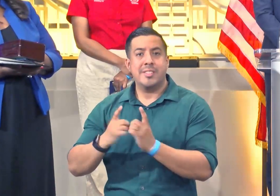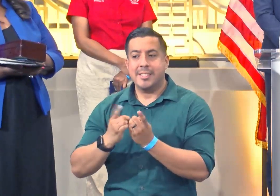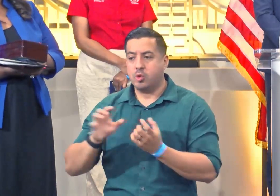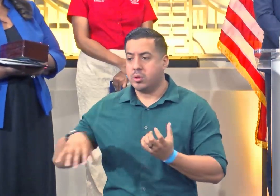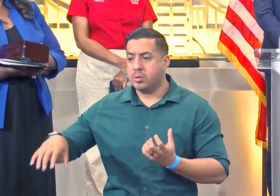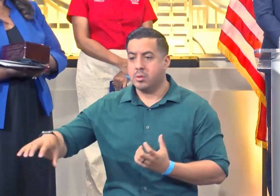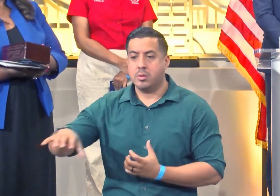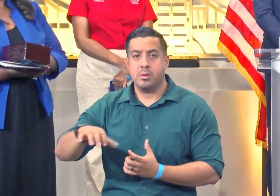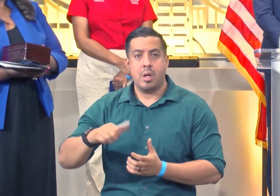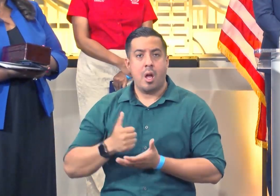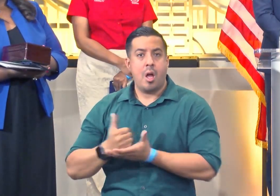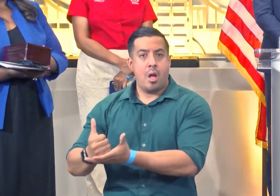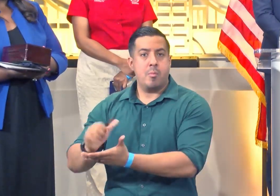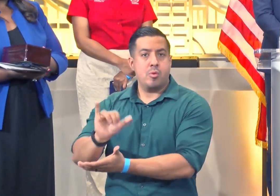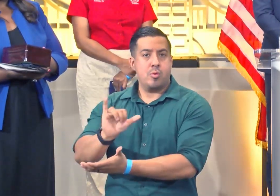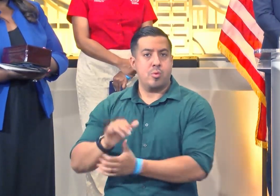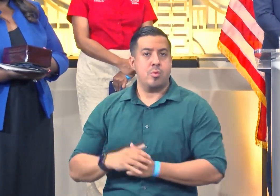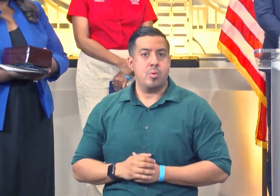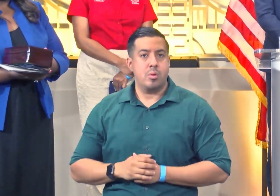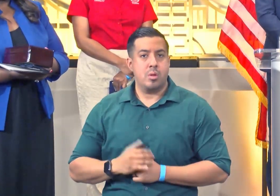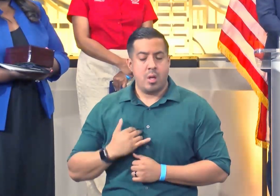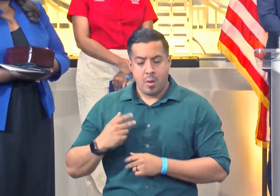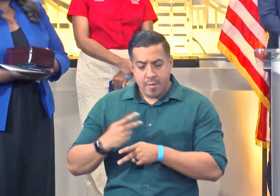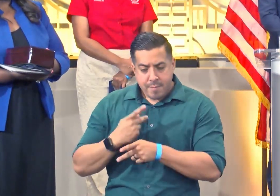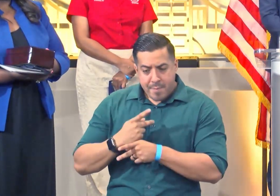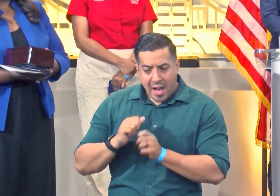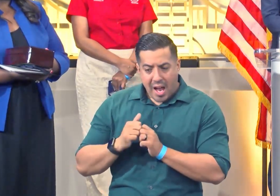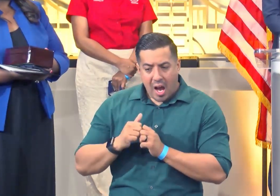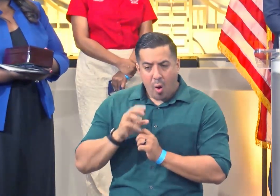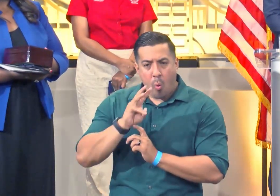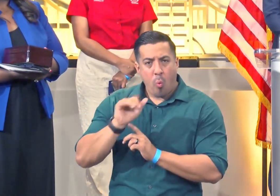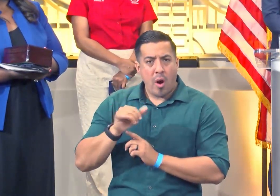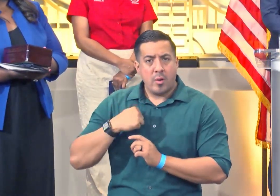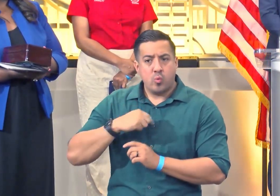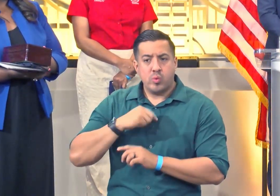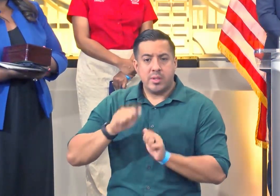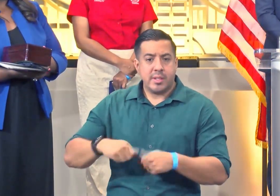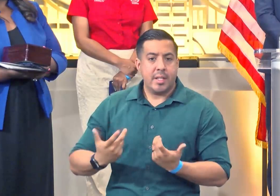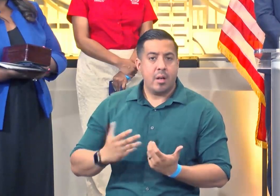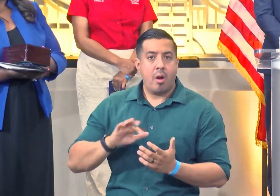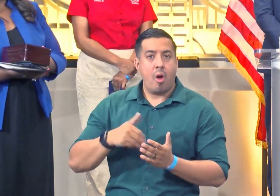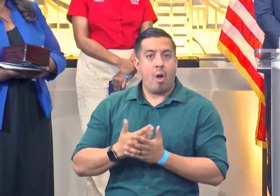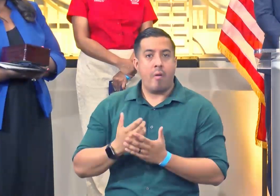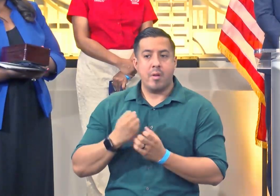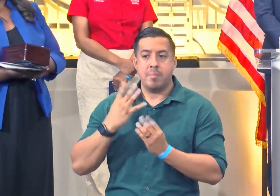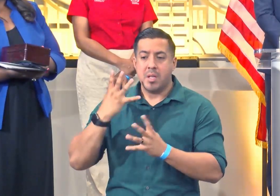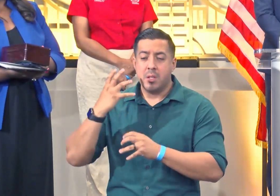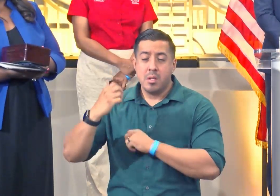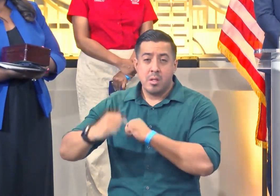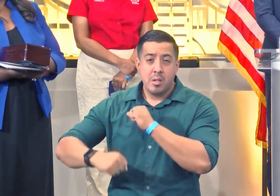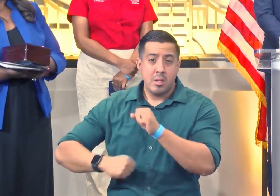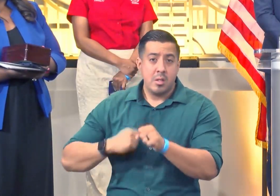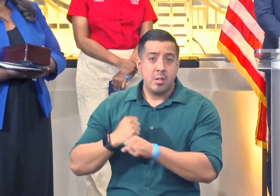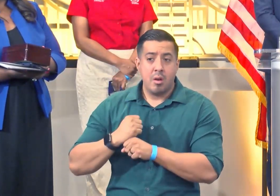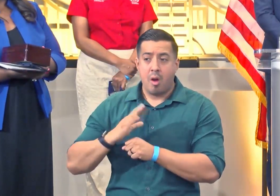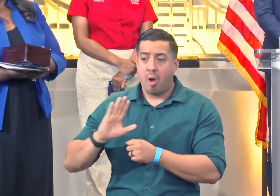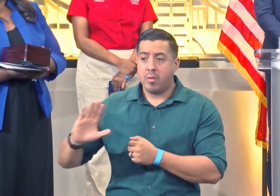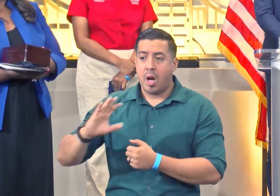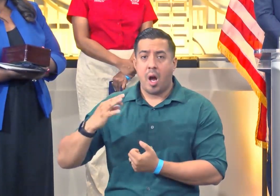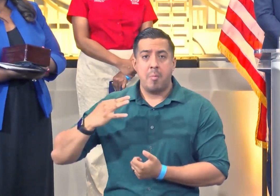area. Let me find a way to take the decades-long